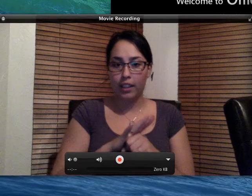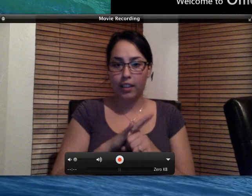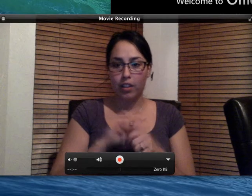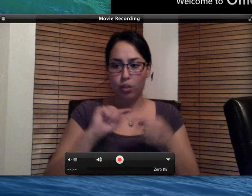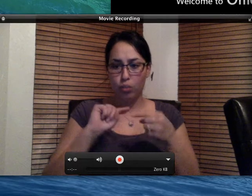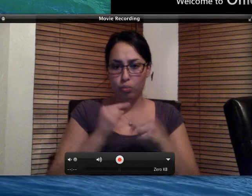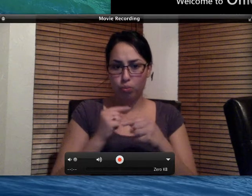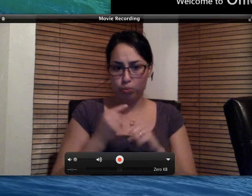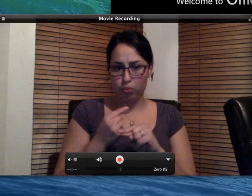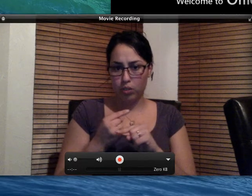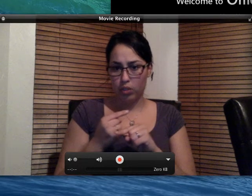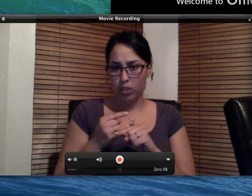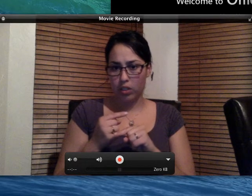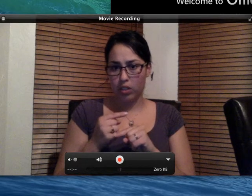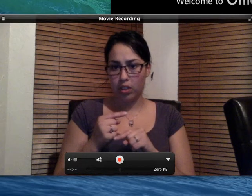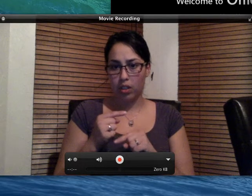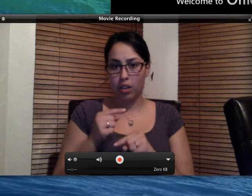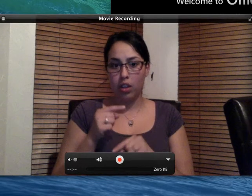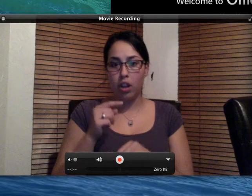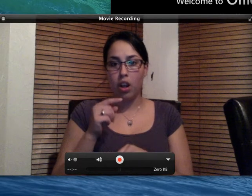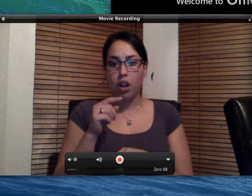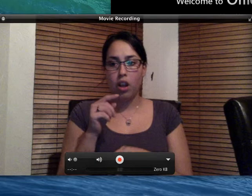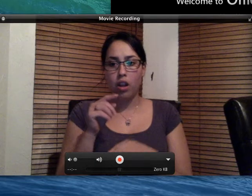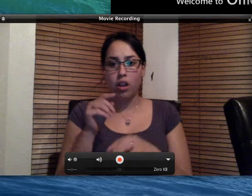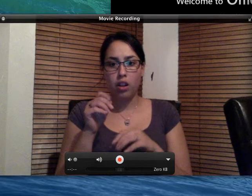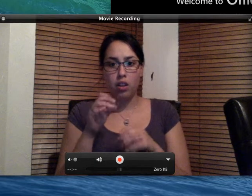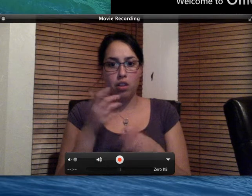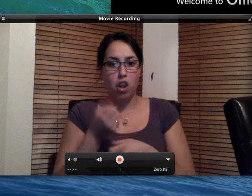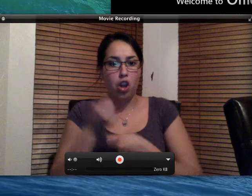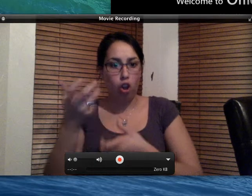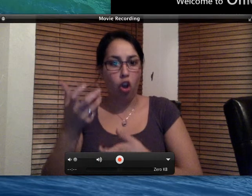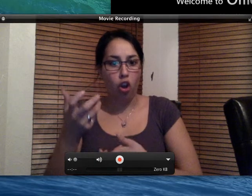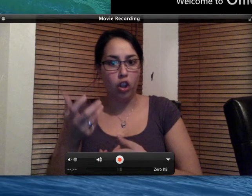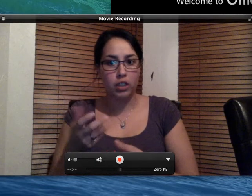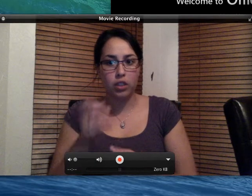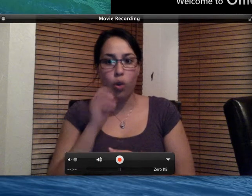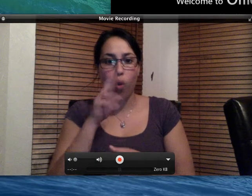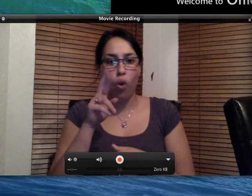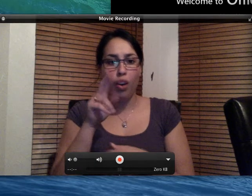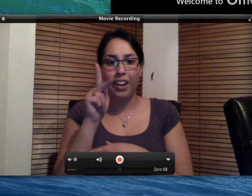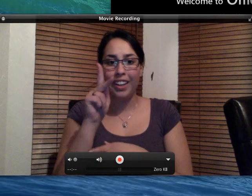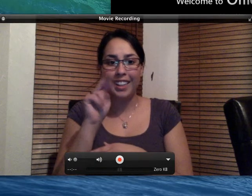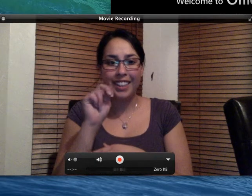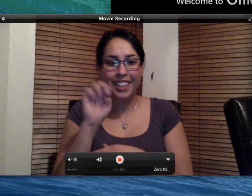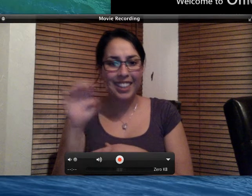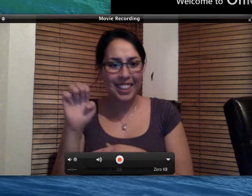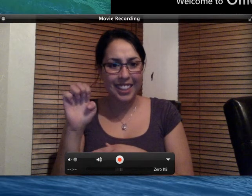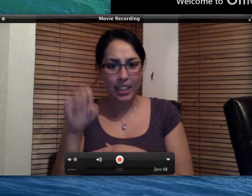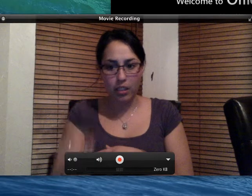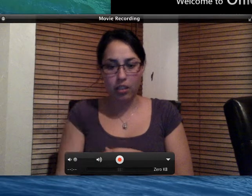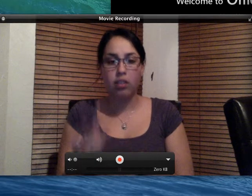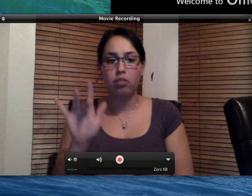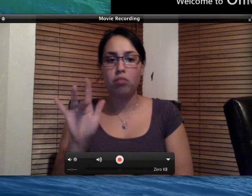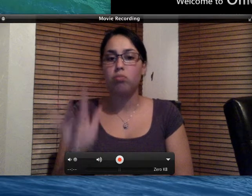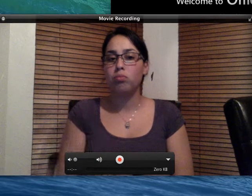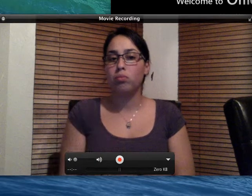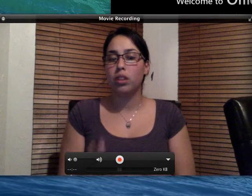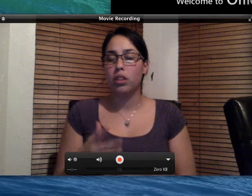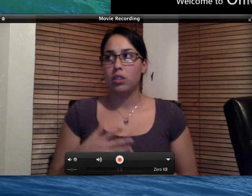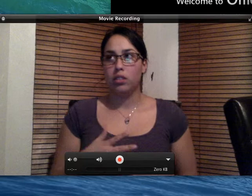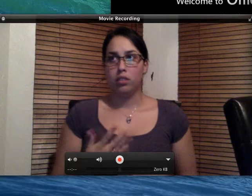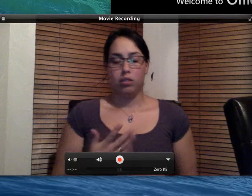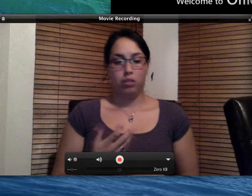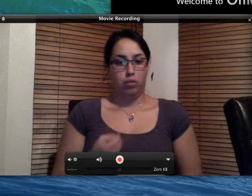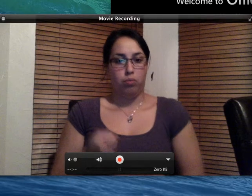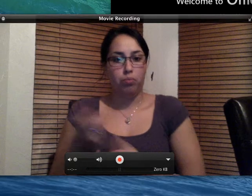There's such a thing as a knee orgasm in the literature. I think the most curious one that I came across was it was a case